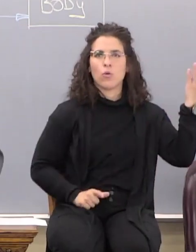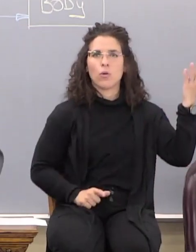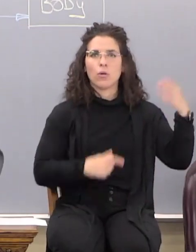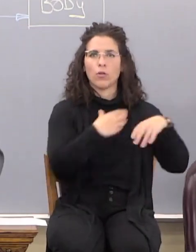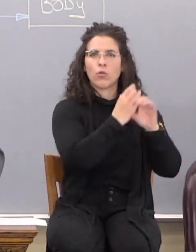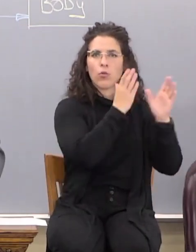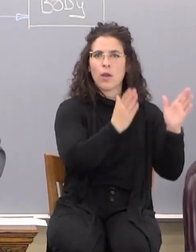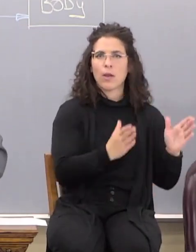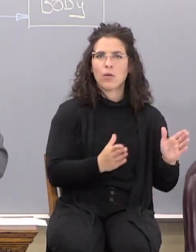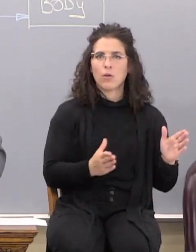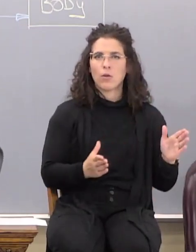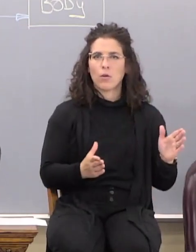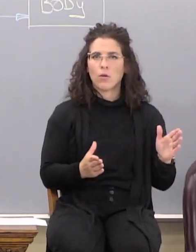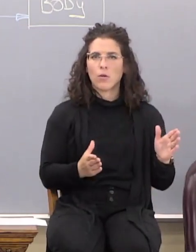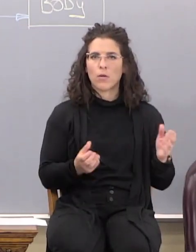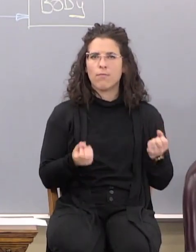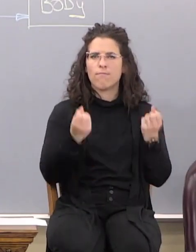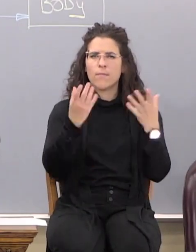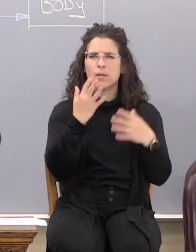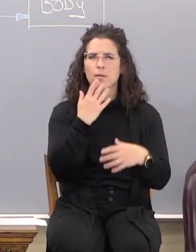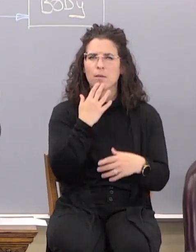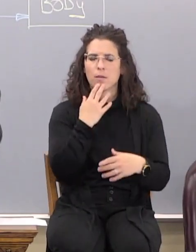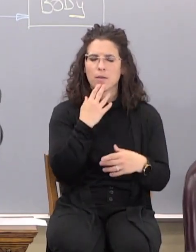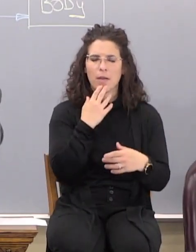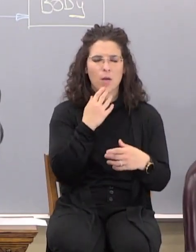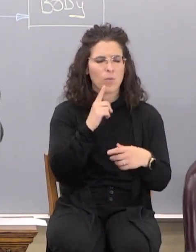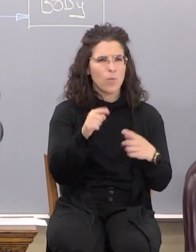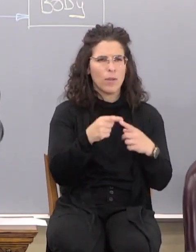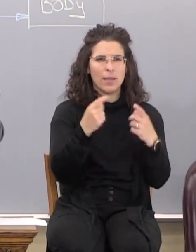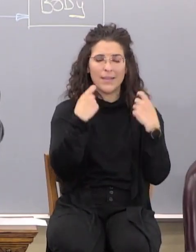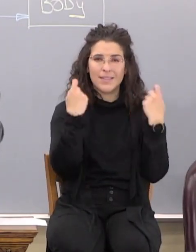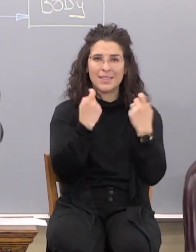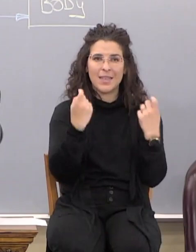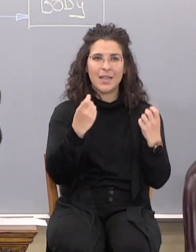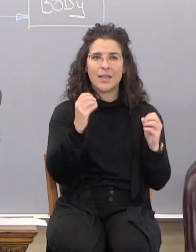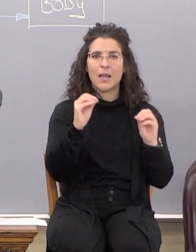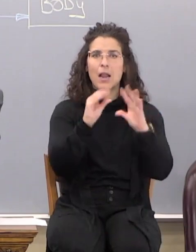Creator. Now, as soon as they sinned, the light went out.